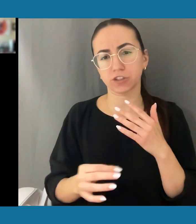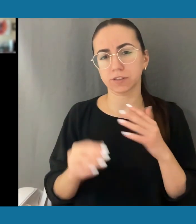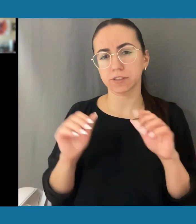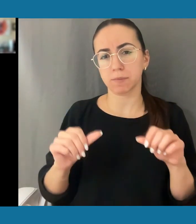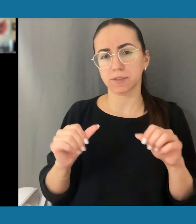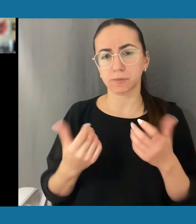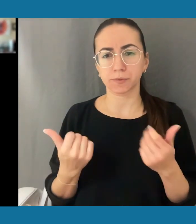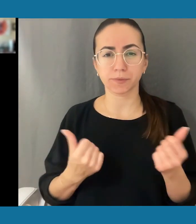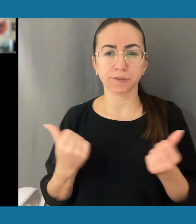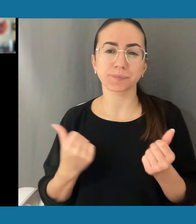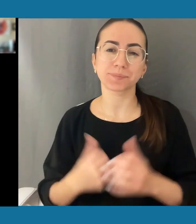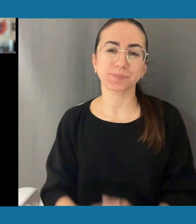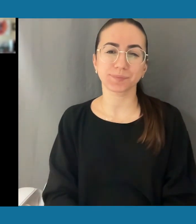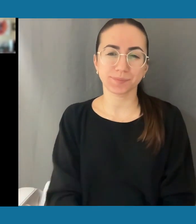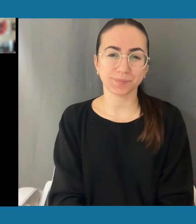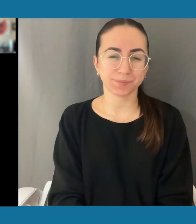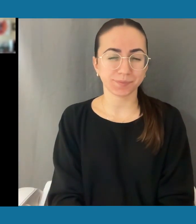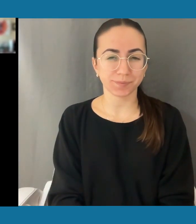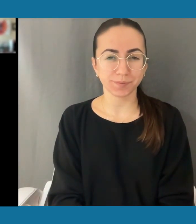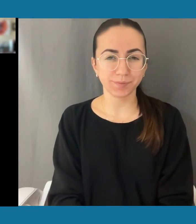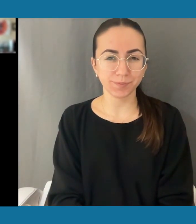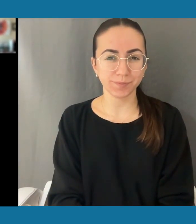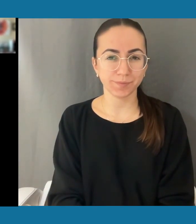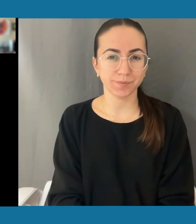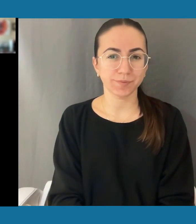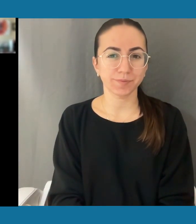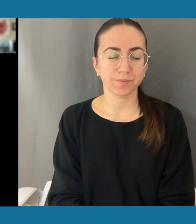be more appropriate?